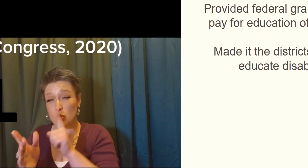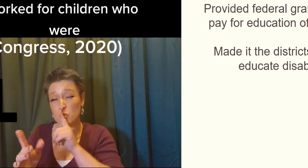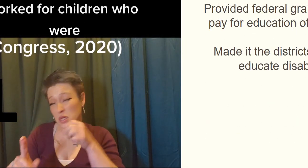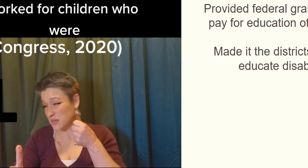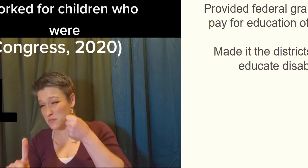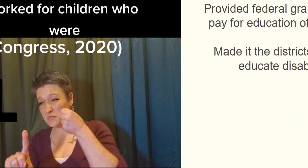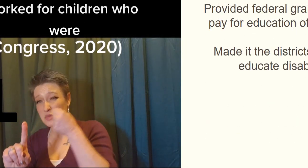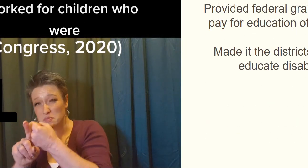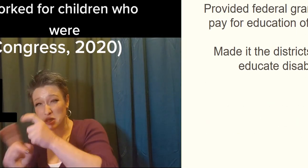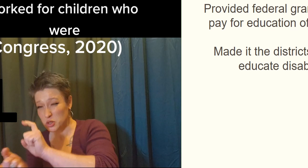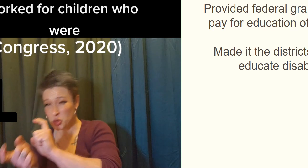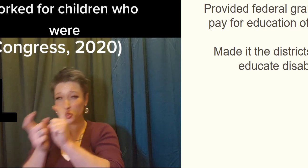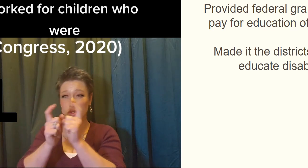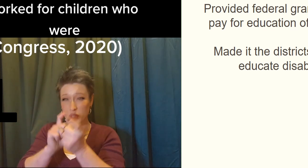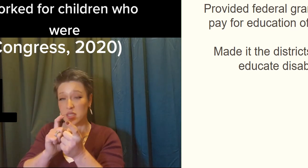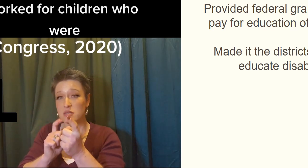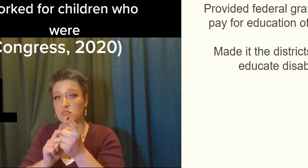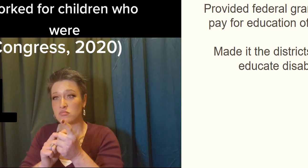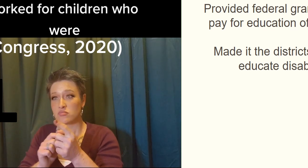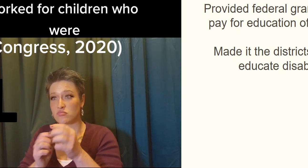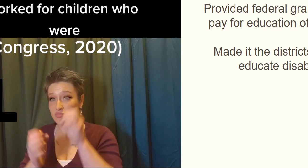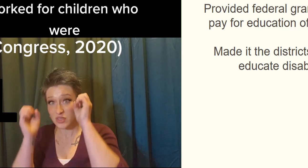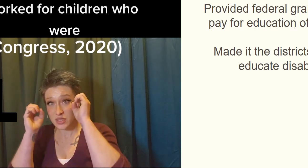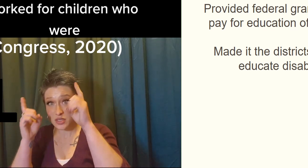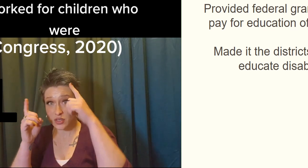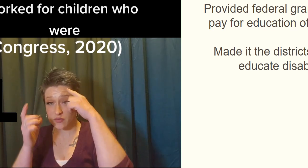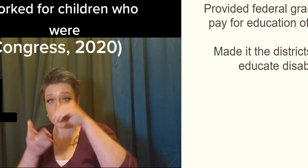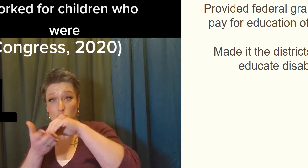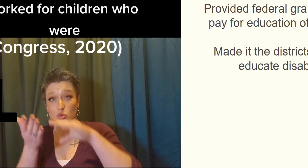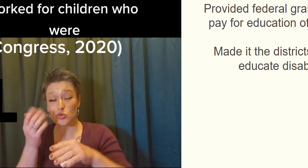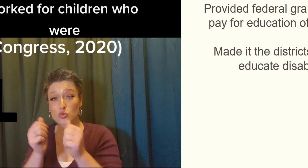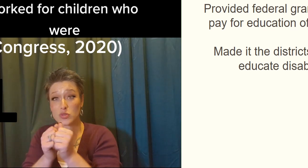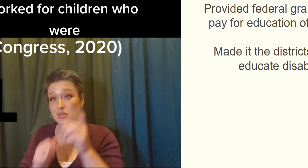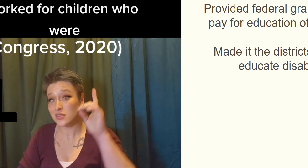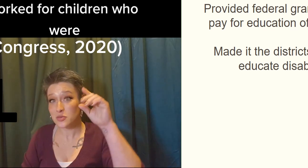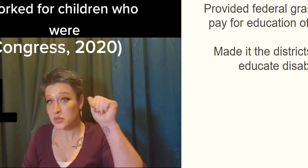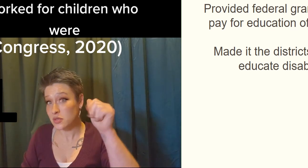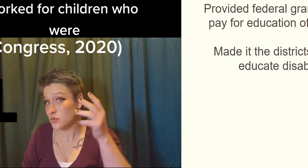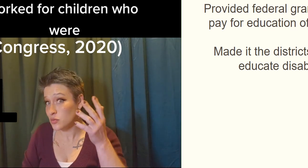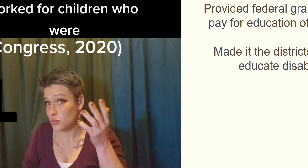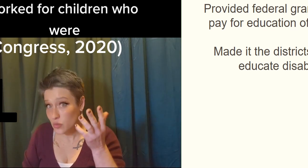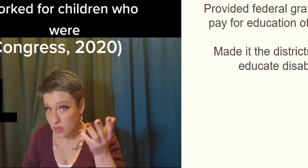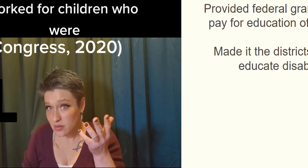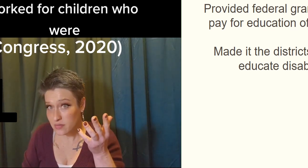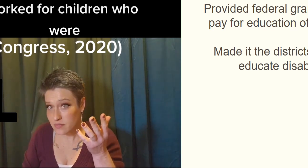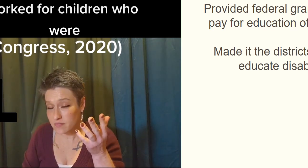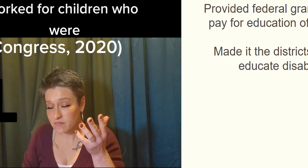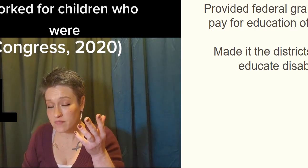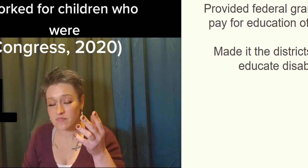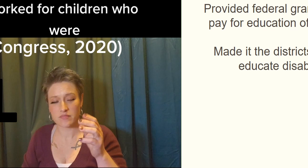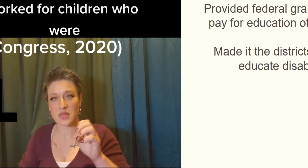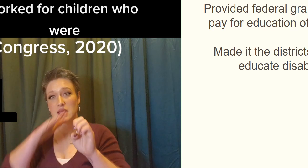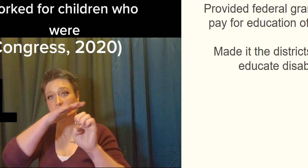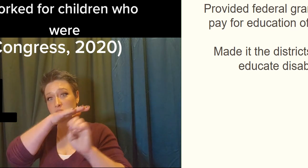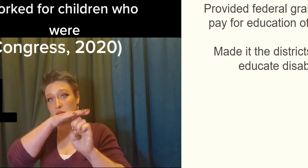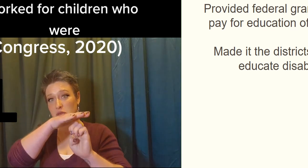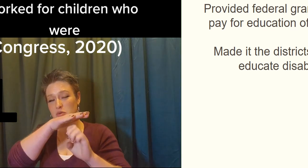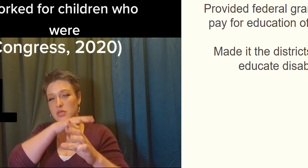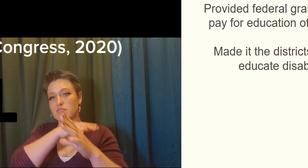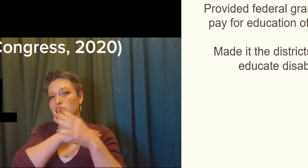The first law that really changed how education worked for children who